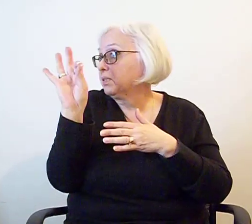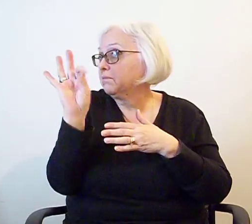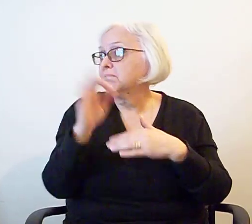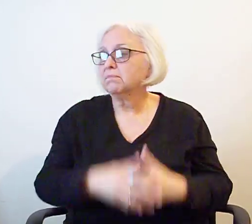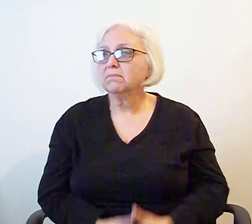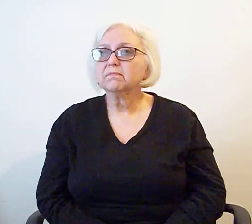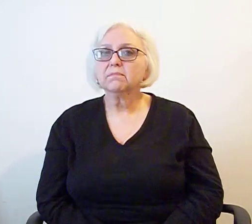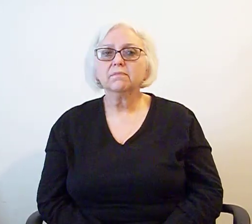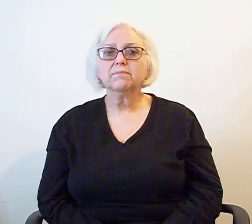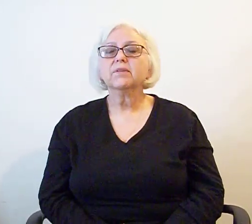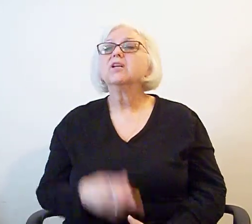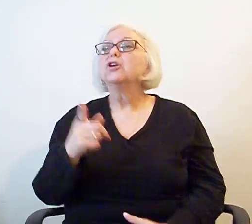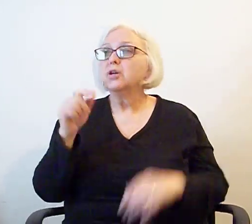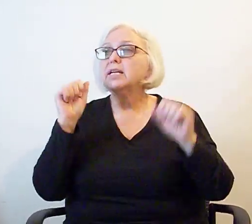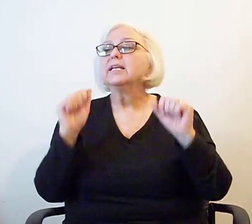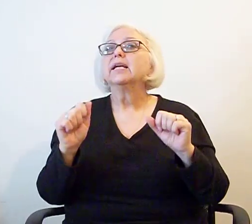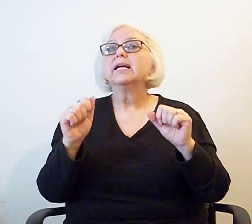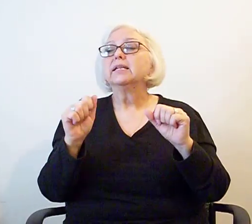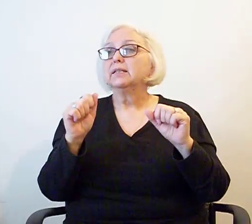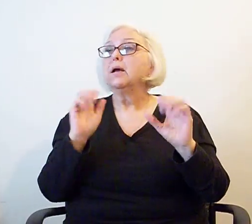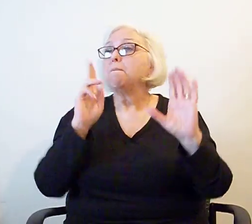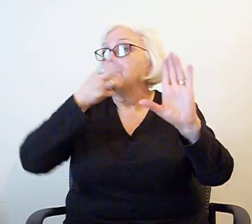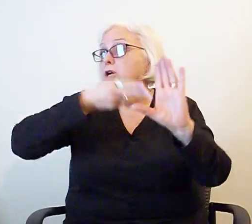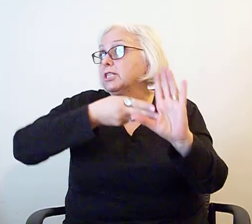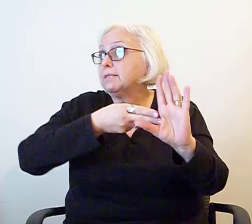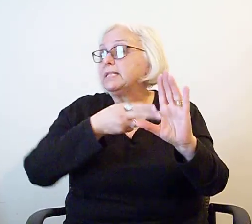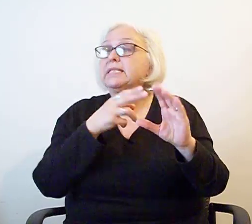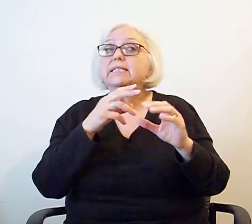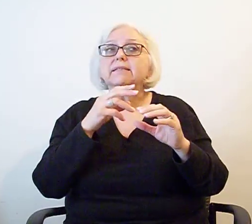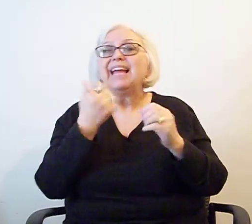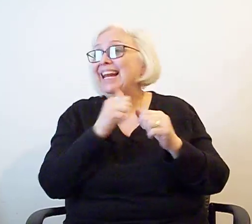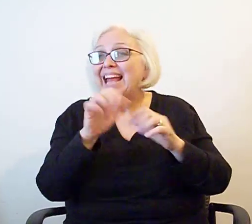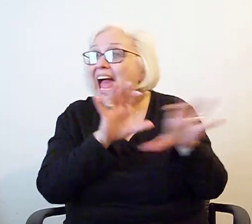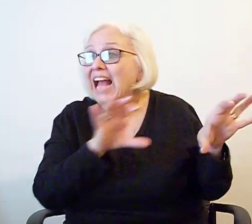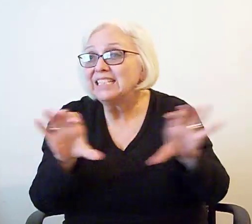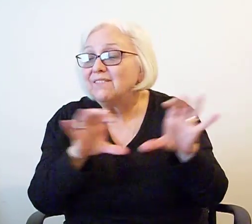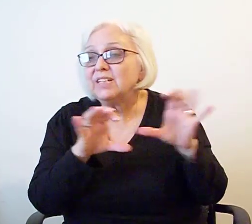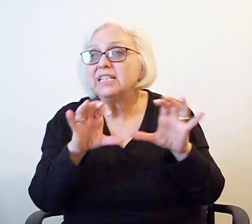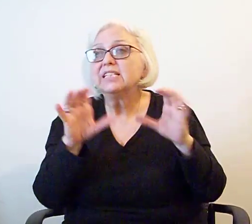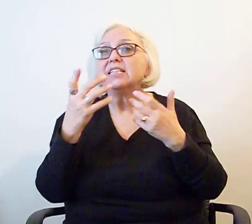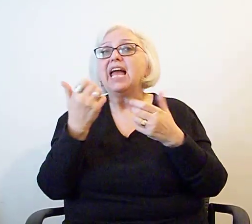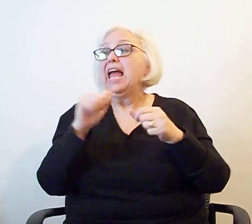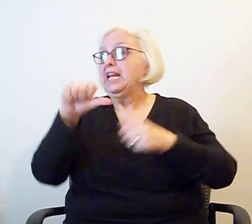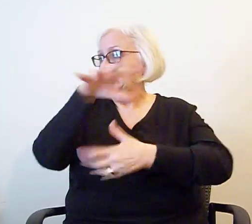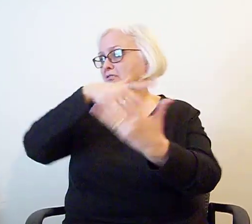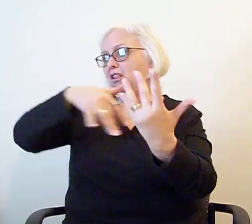You can participate in activities of any social, religious,